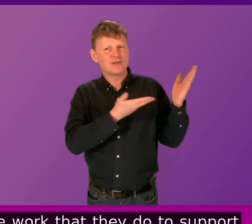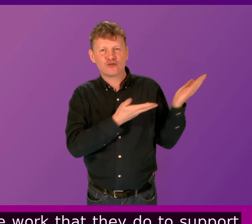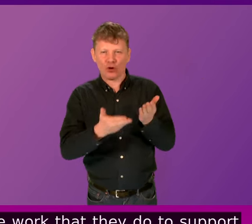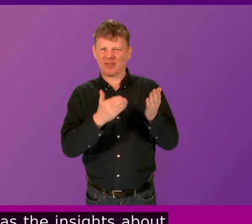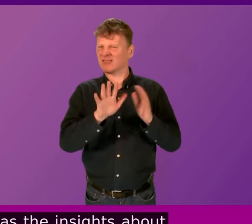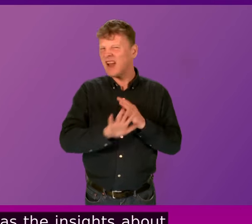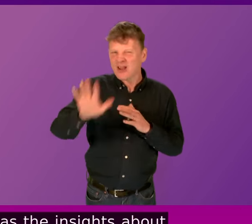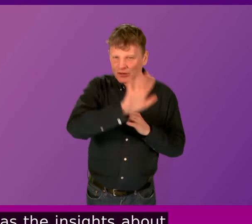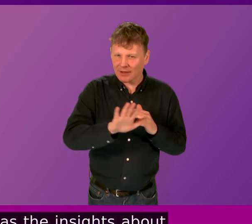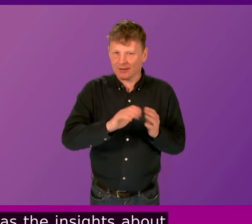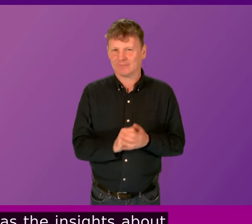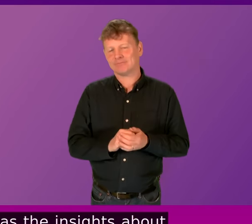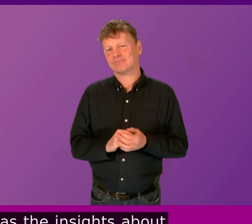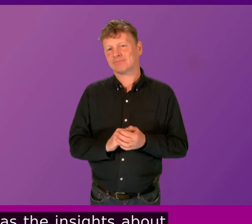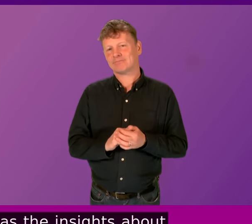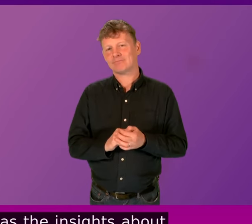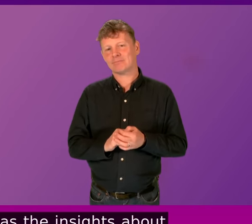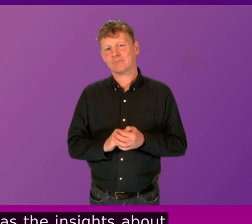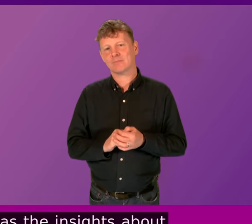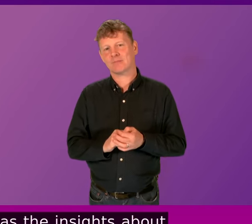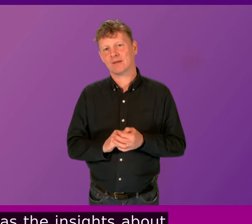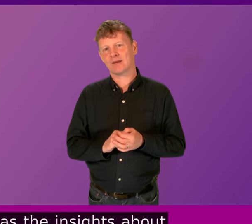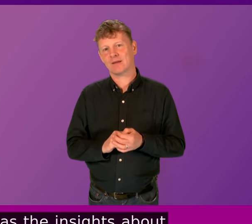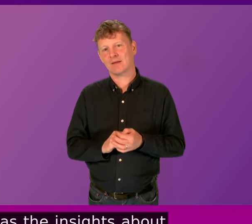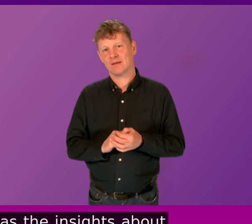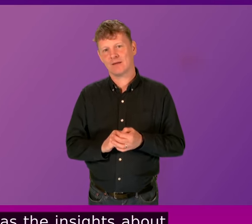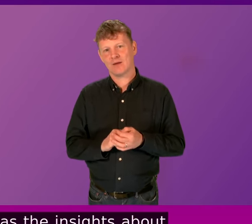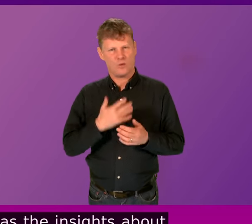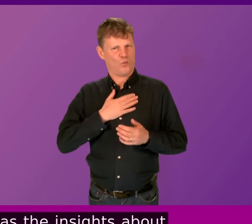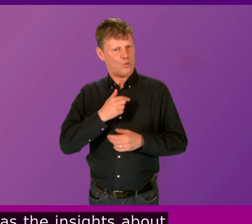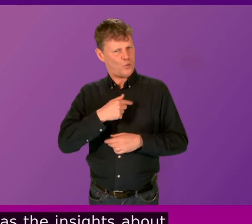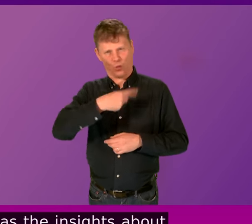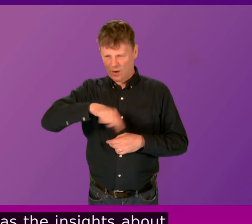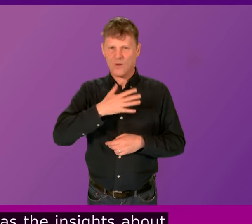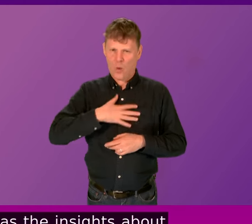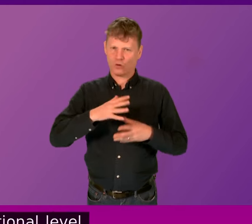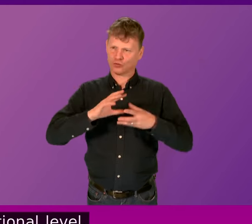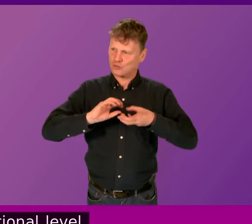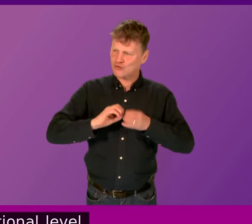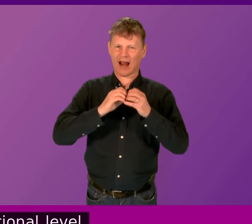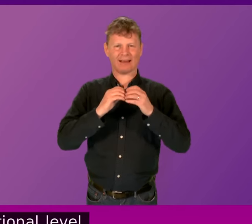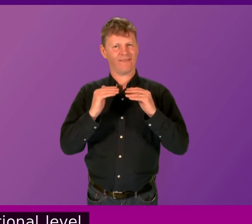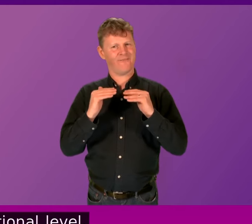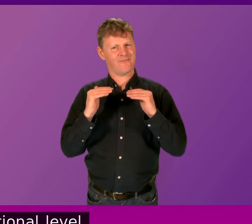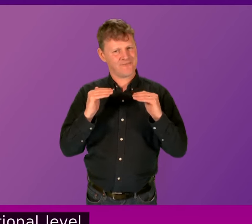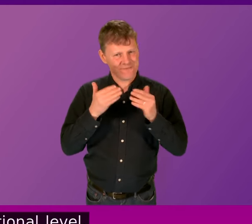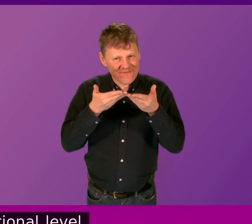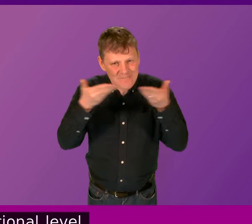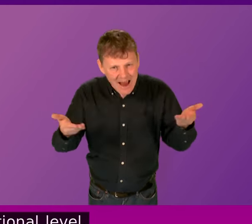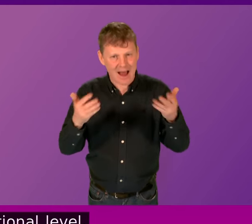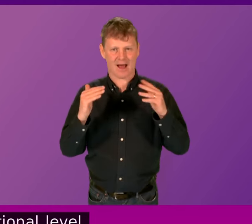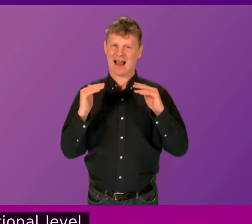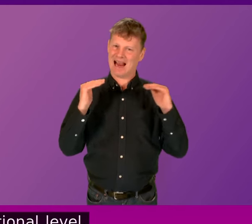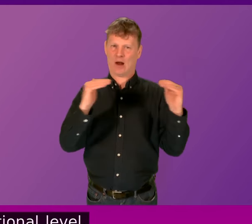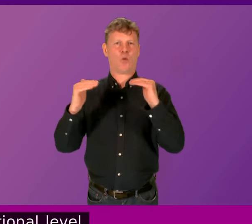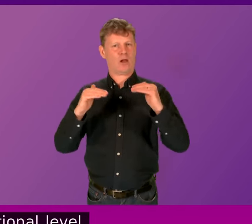national level. Creating that fairer, more equal society is absolutely a priority for